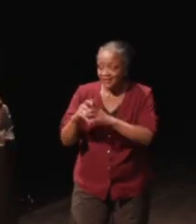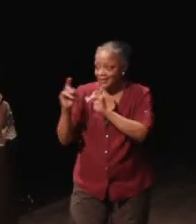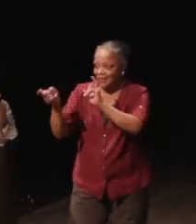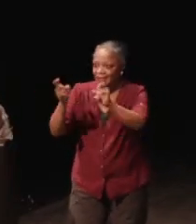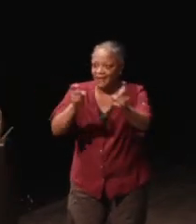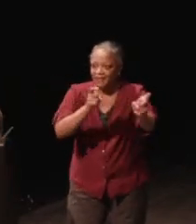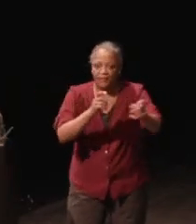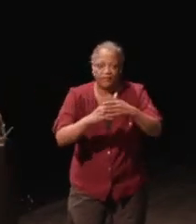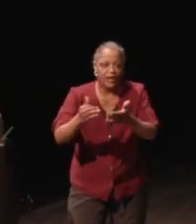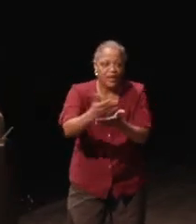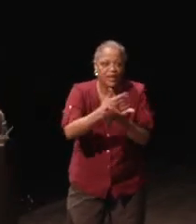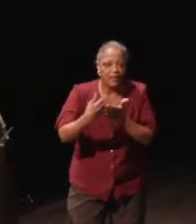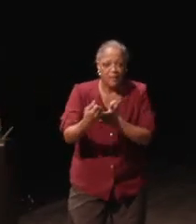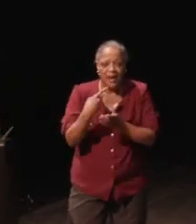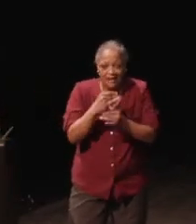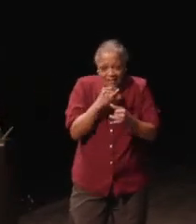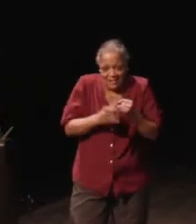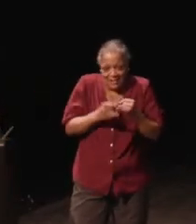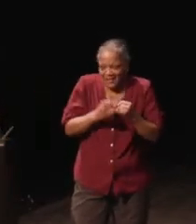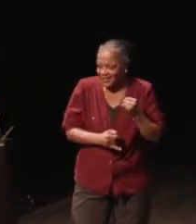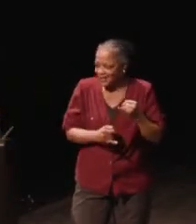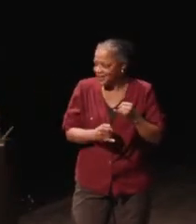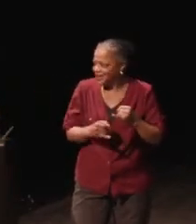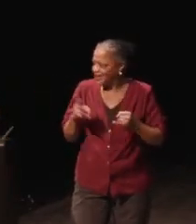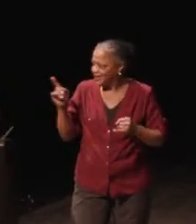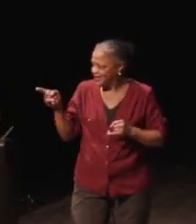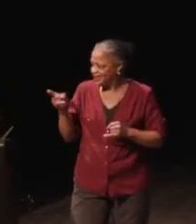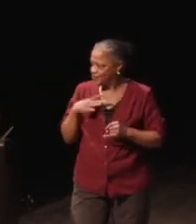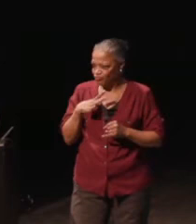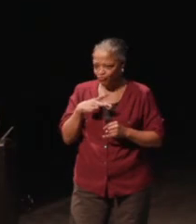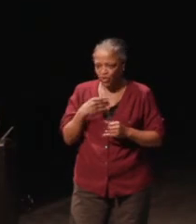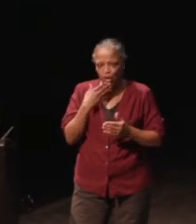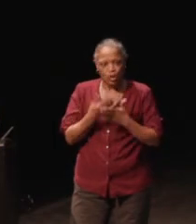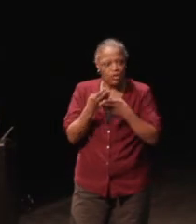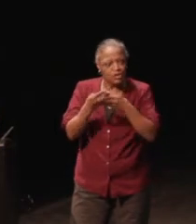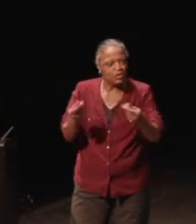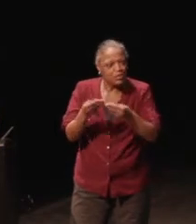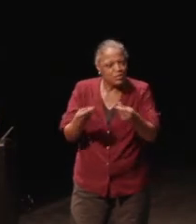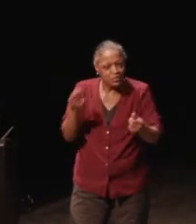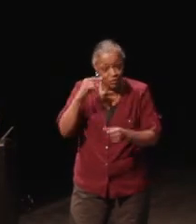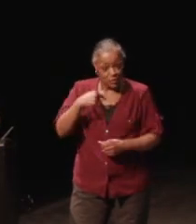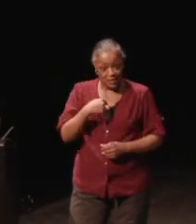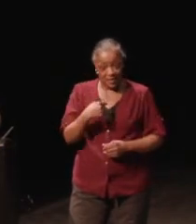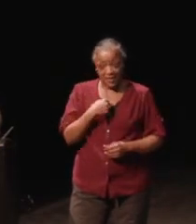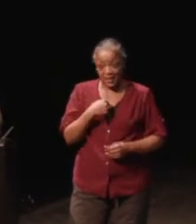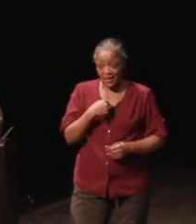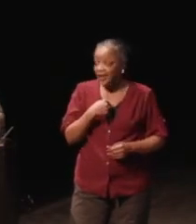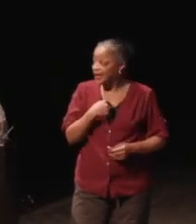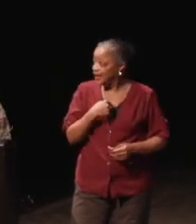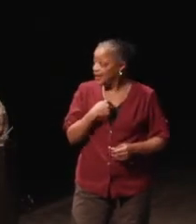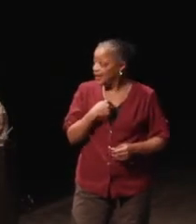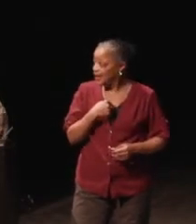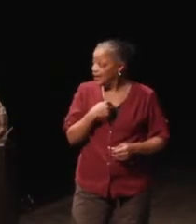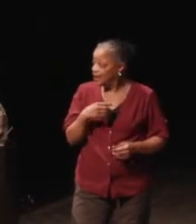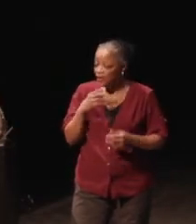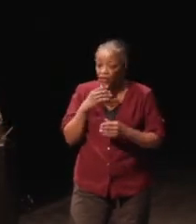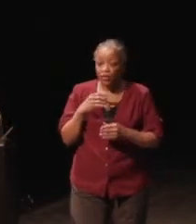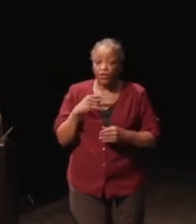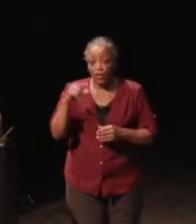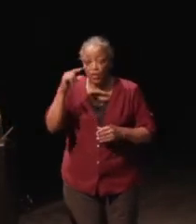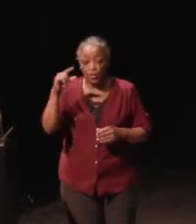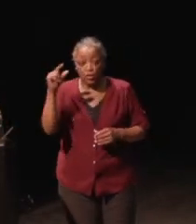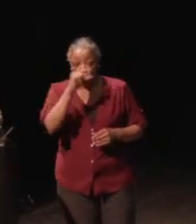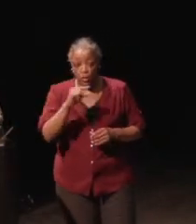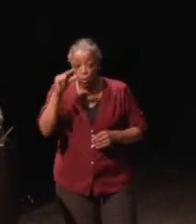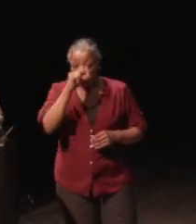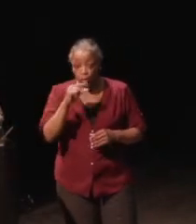out, collect them back again at the end. And so this has been a really good solution for me. And all that like the Google Cardboard things